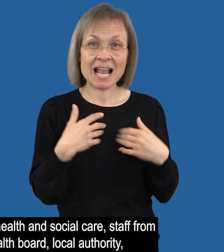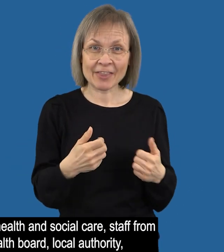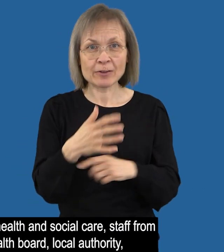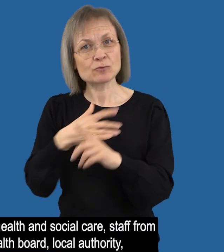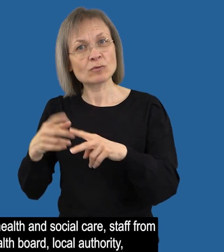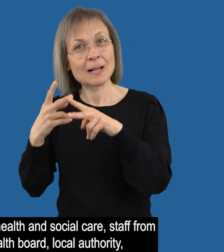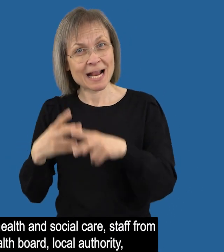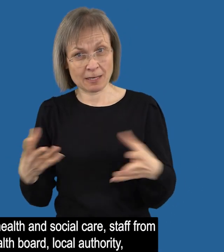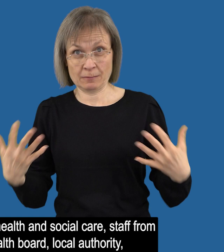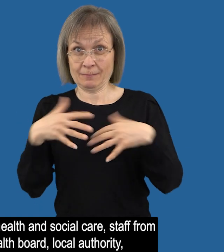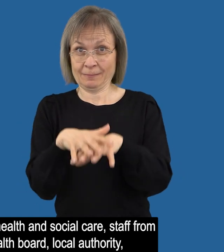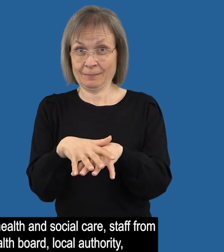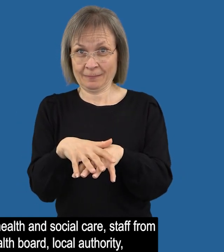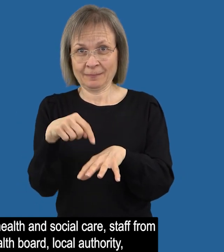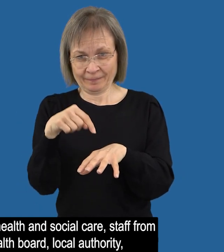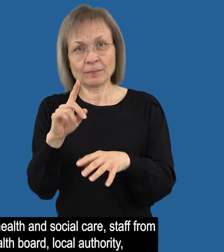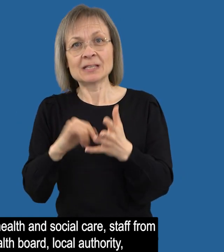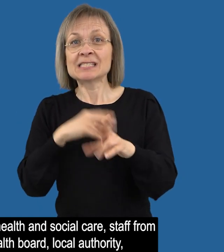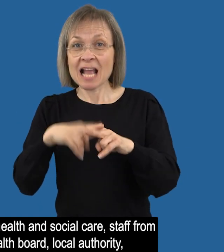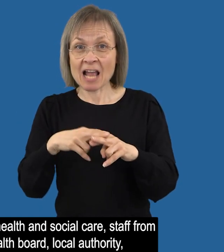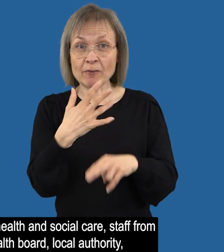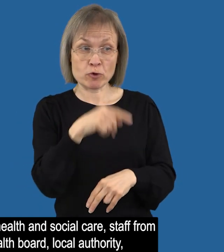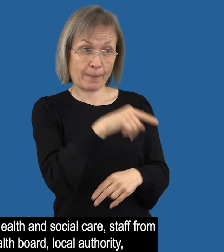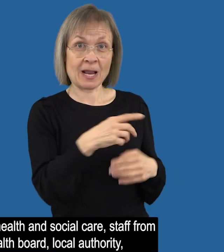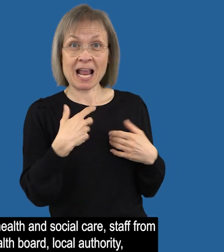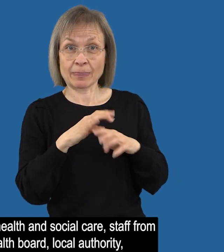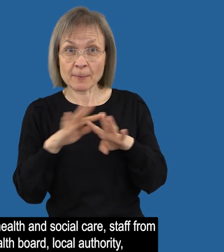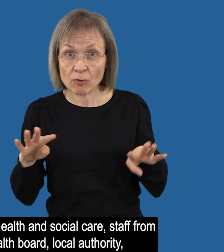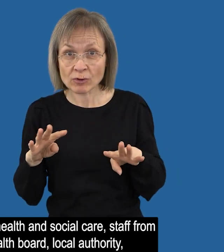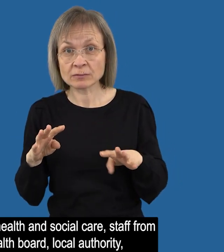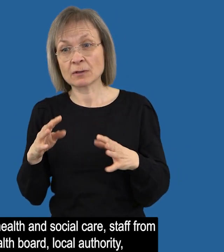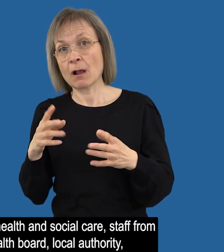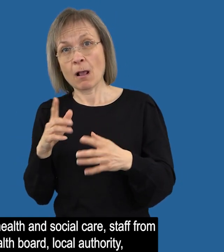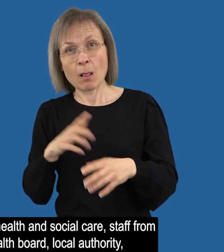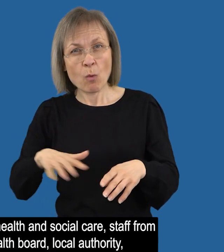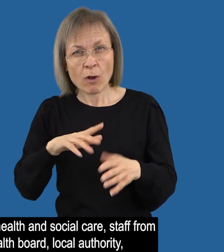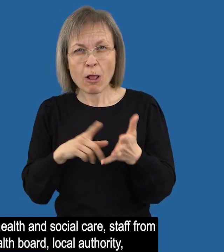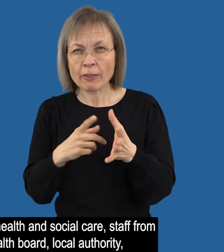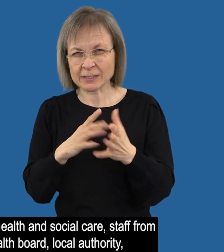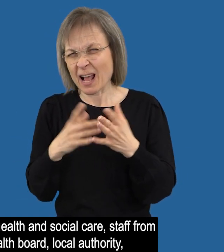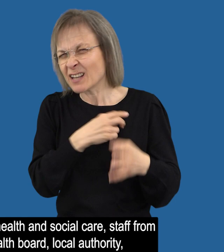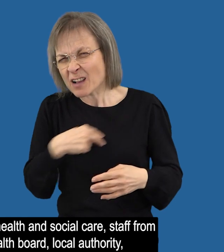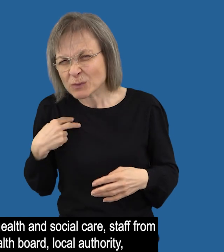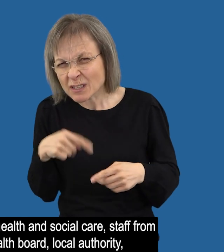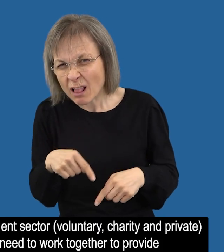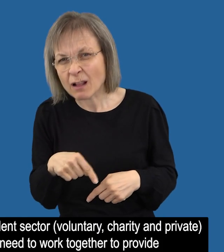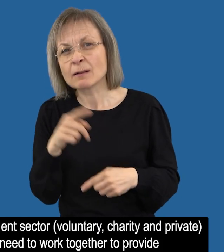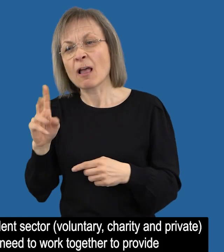To integrate health and social care, staff from the Health Board, local authority and third and independent sector,